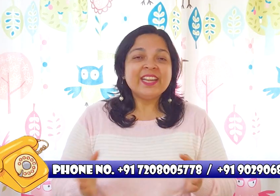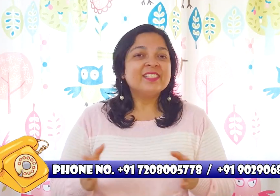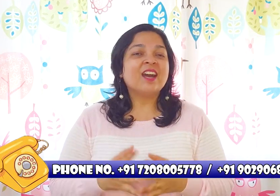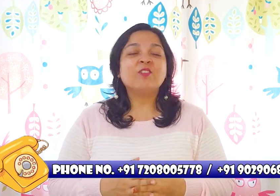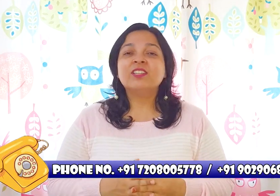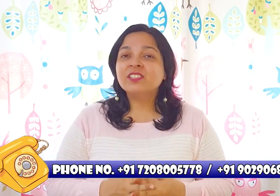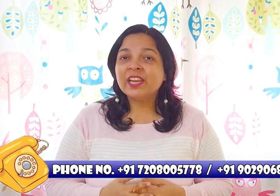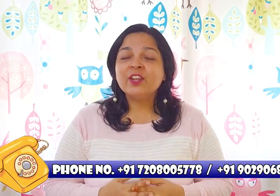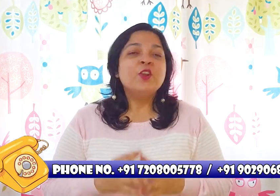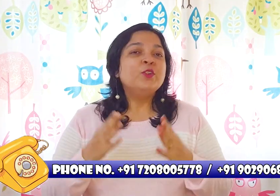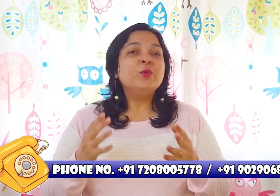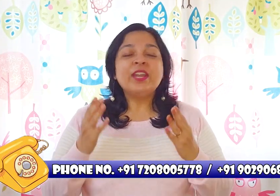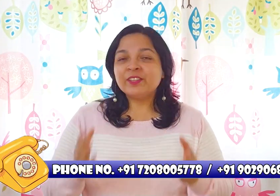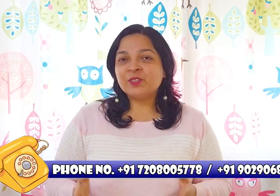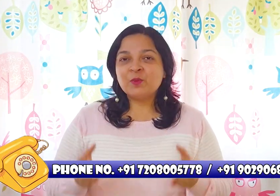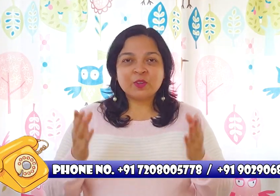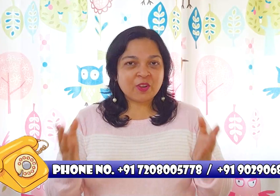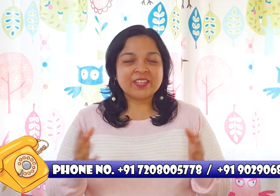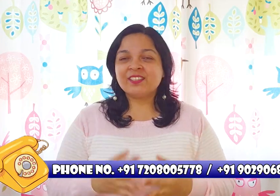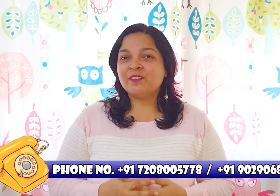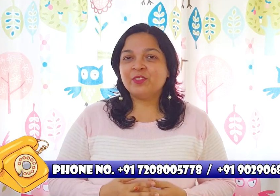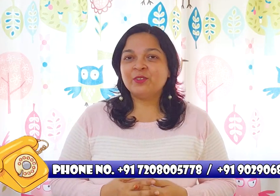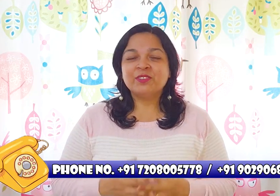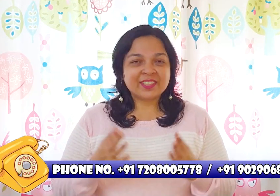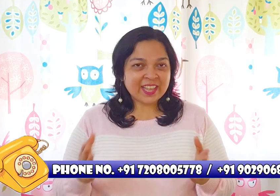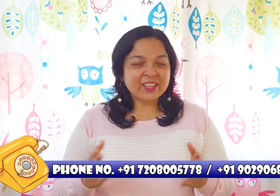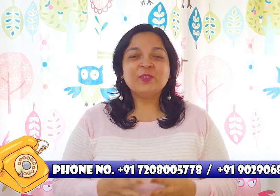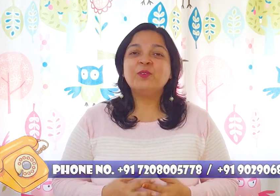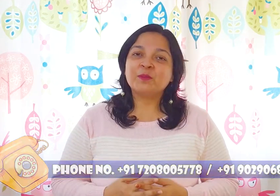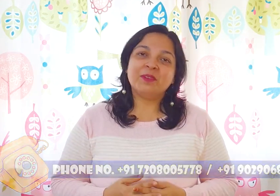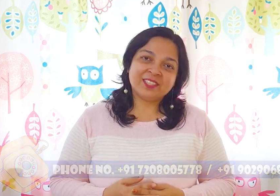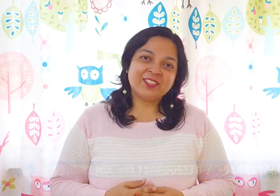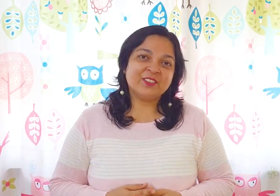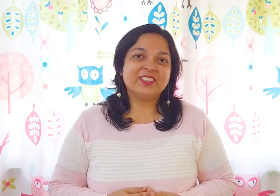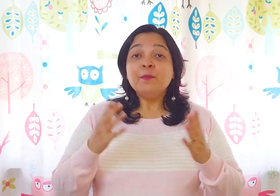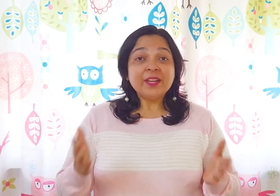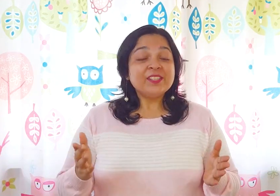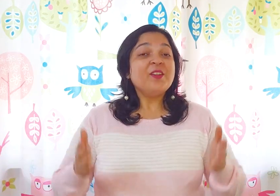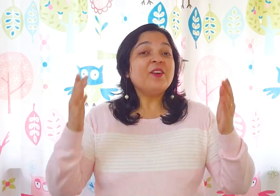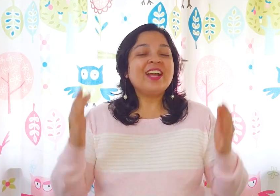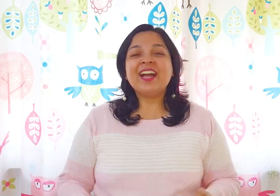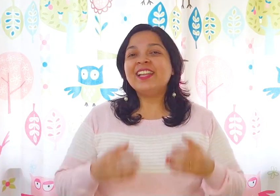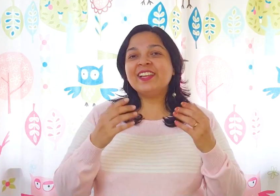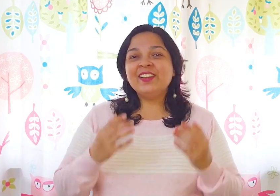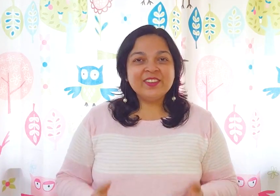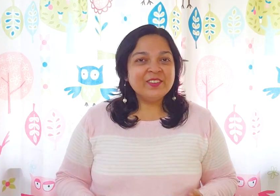Our details are on the screen. Do let us know what God has done for you. Thank you. God bless you. Praise the